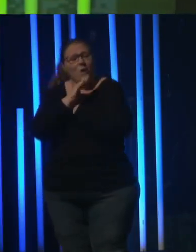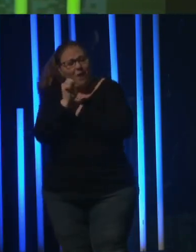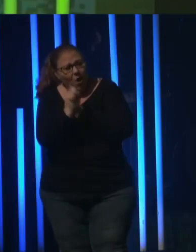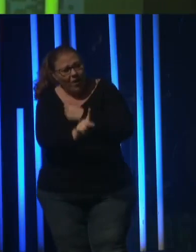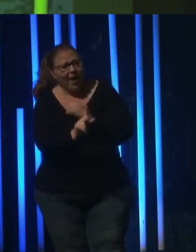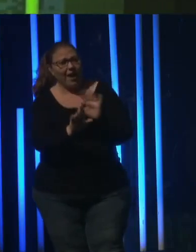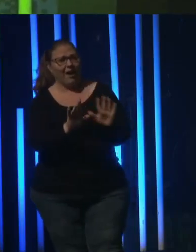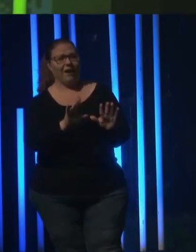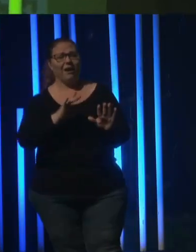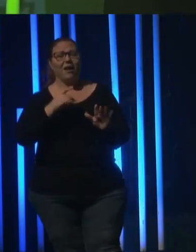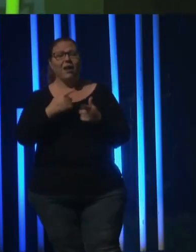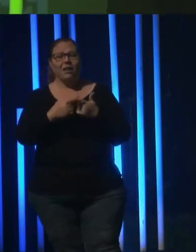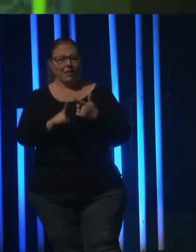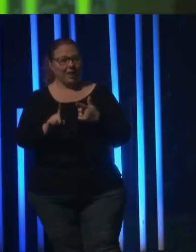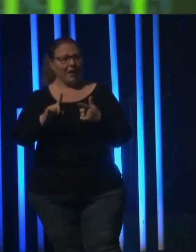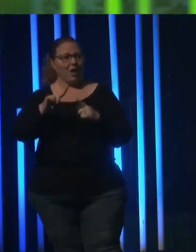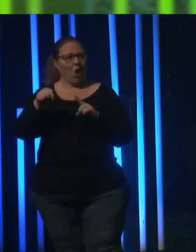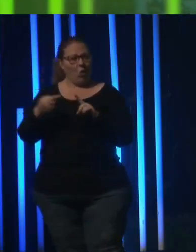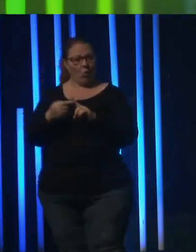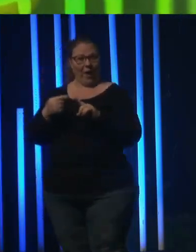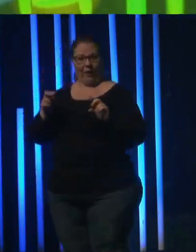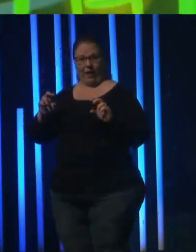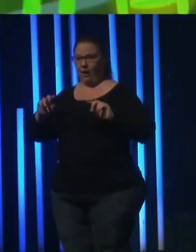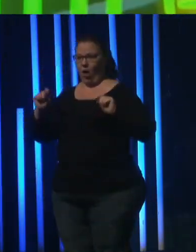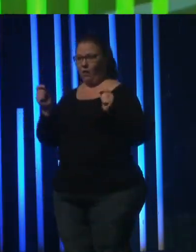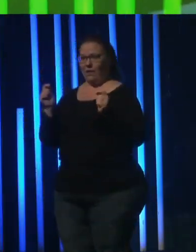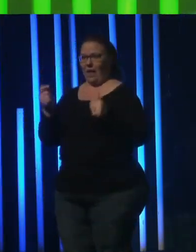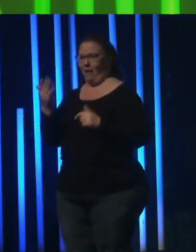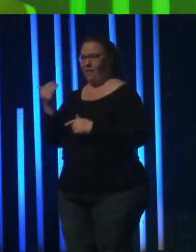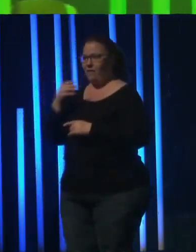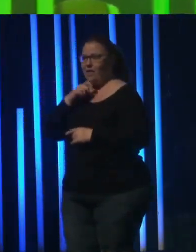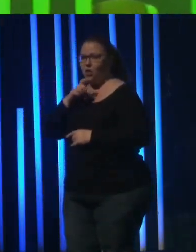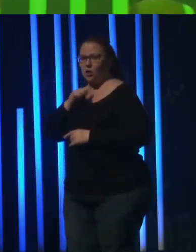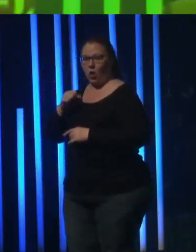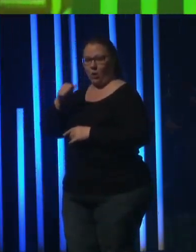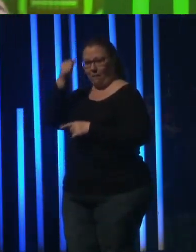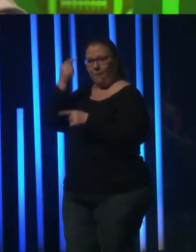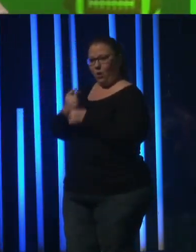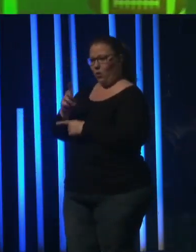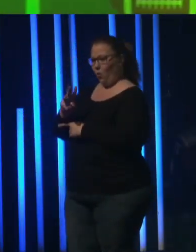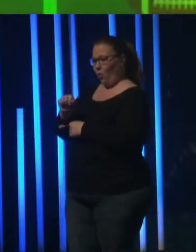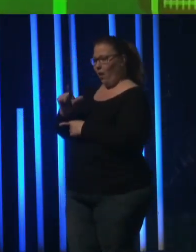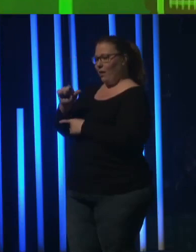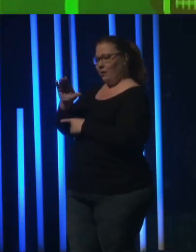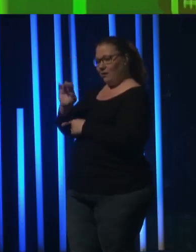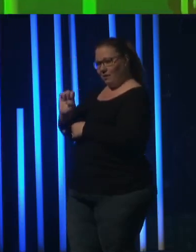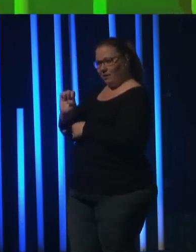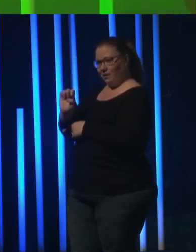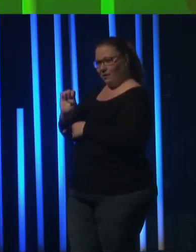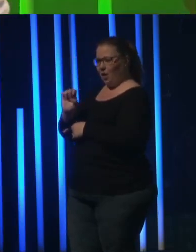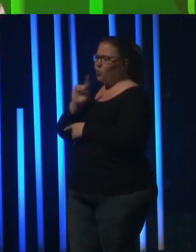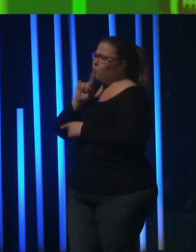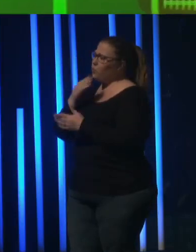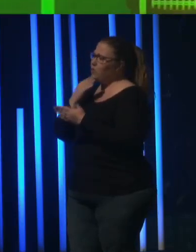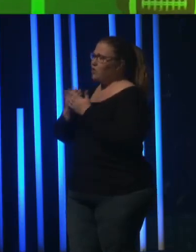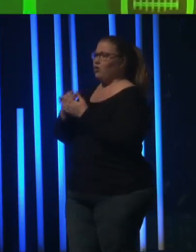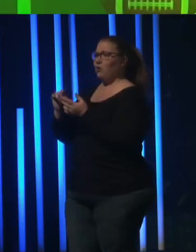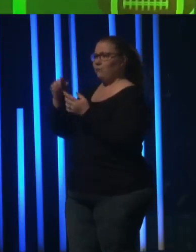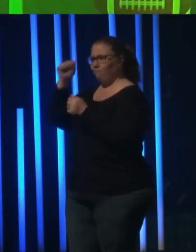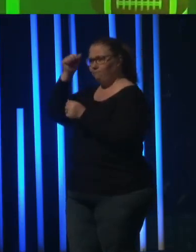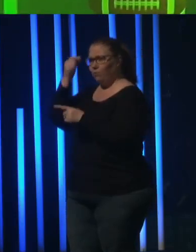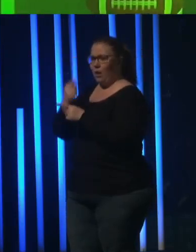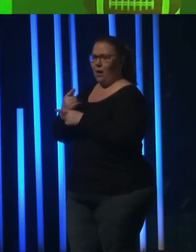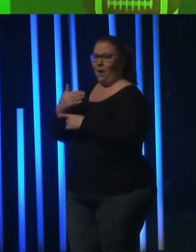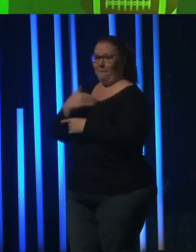right. And then when I was all of a sudden, I'm 15 years old, my brother Wallace, he was my closest brother. My mother had 10 babies in 10